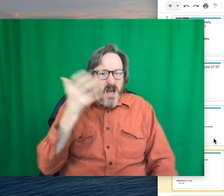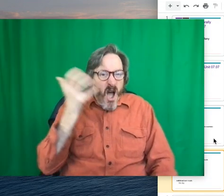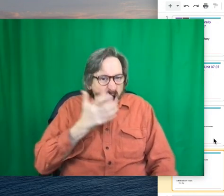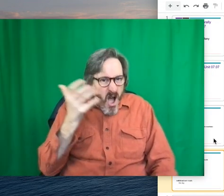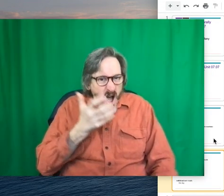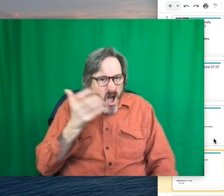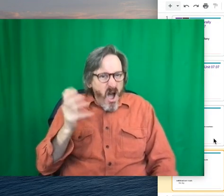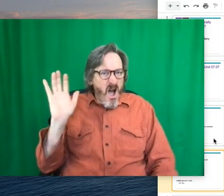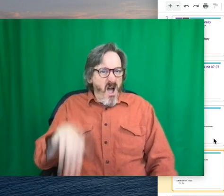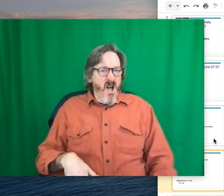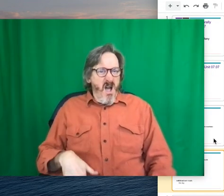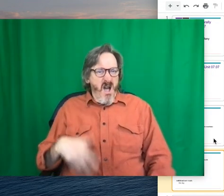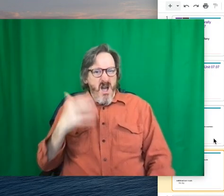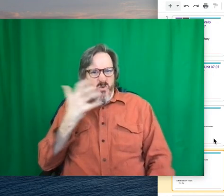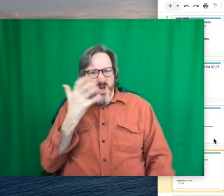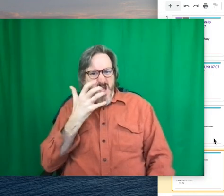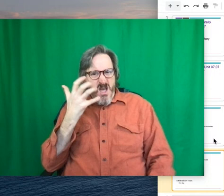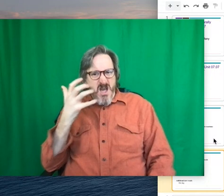it's always a,